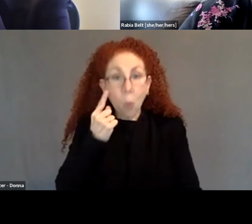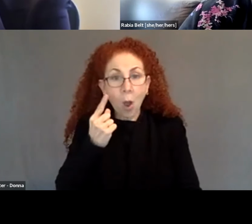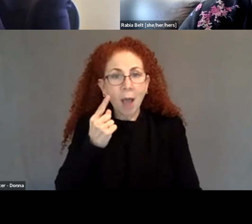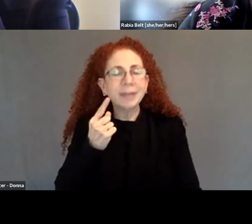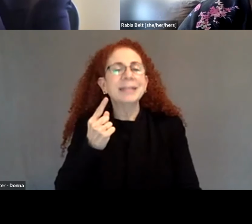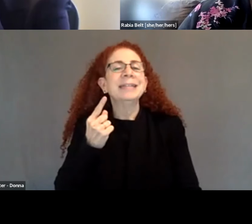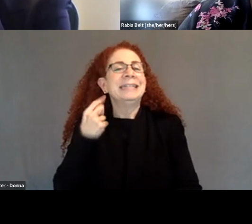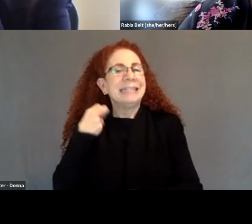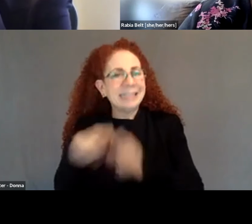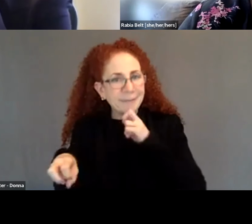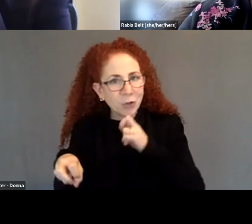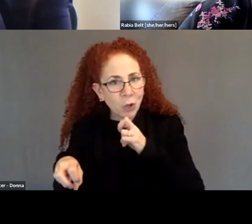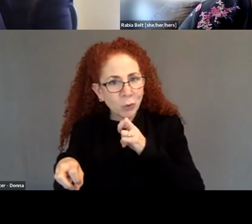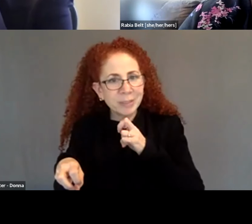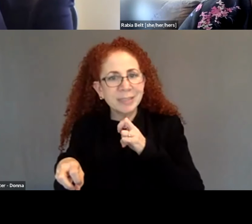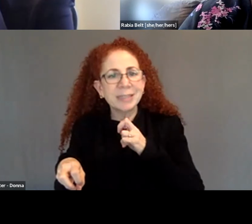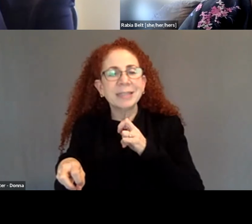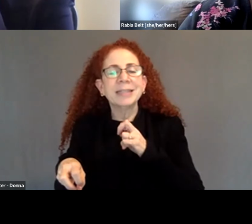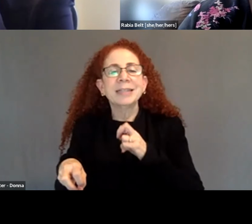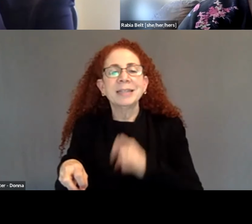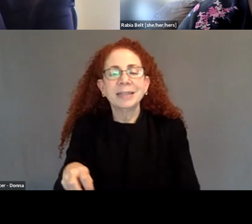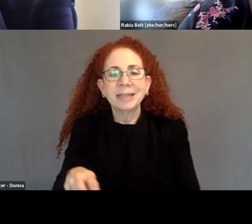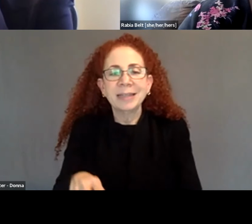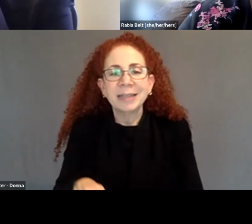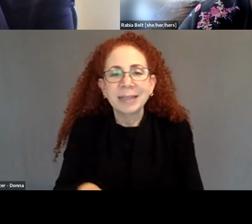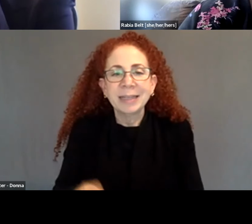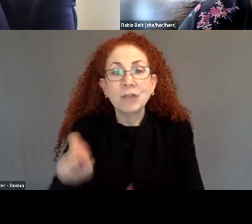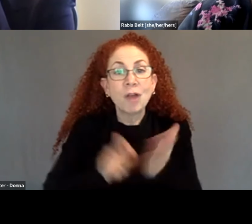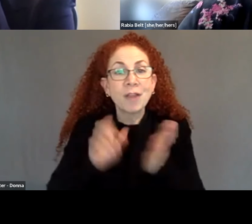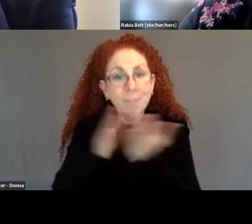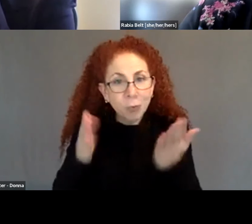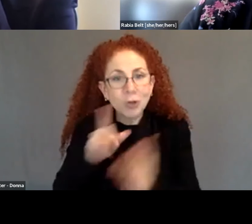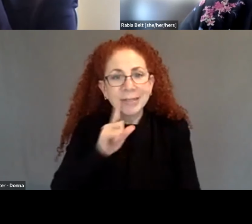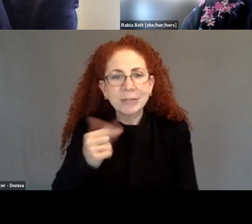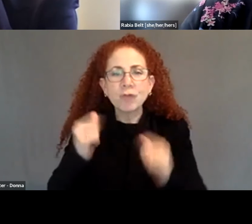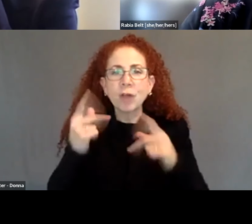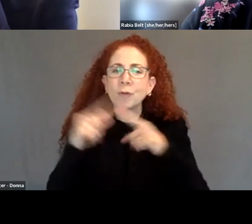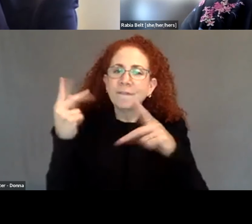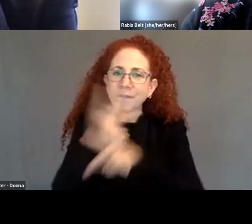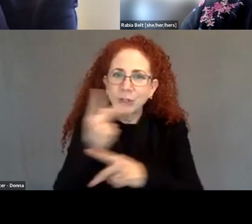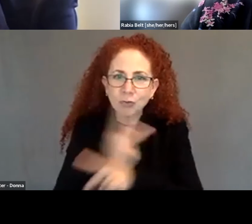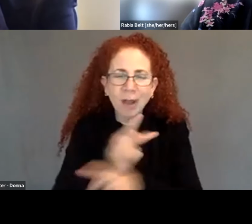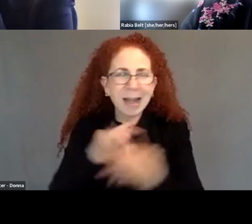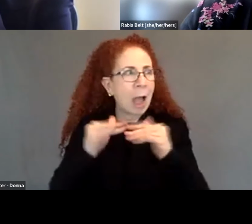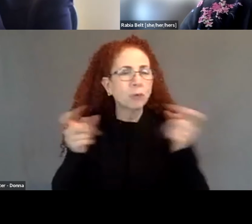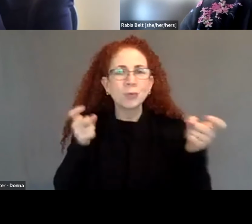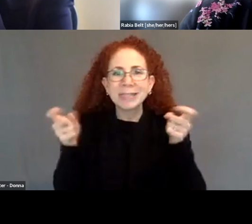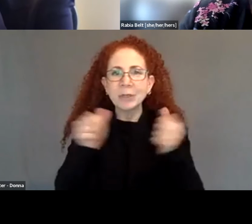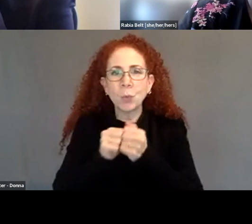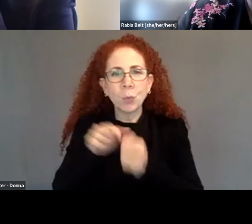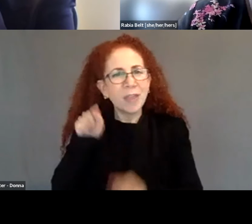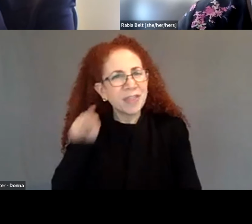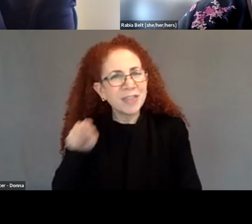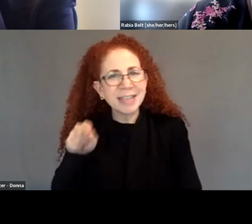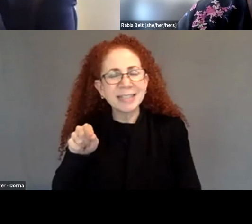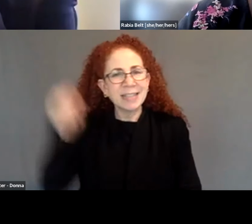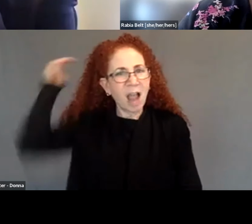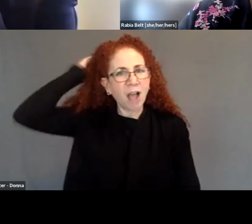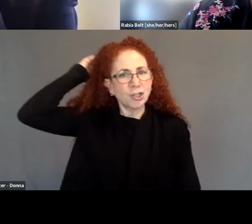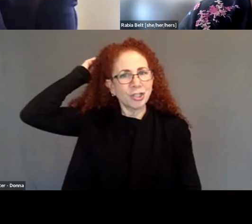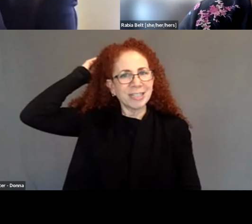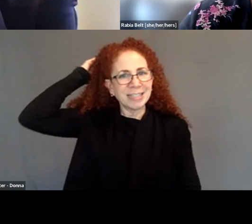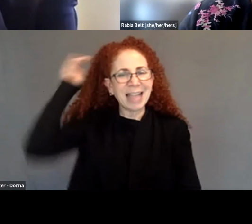difficulties, I must confess in writing this book is trying to figure out how to deal with this consciousness and